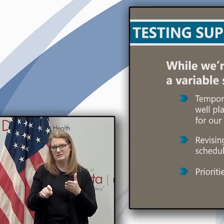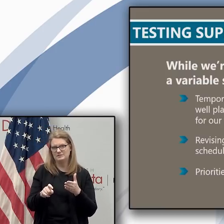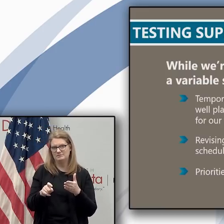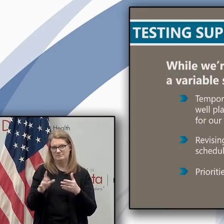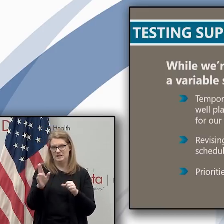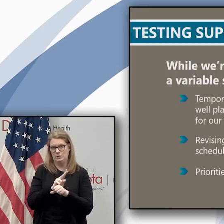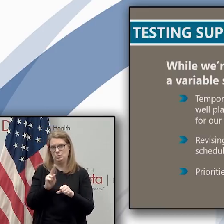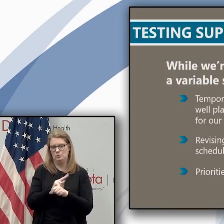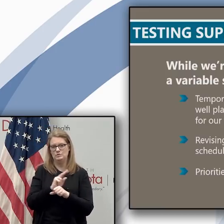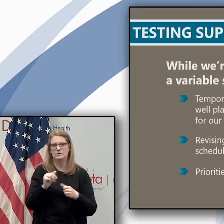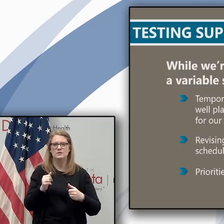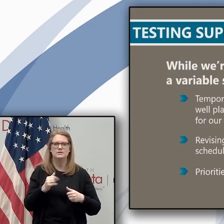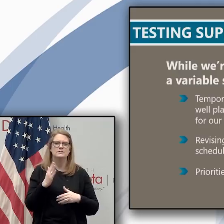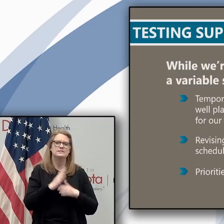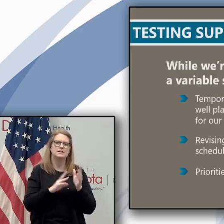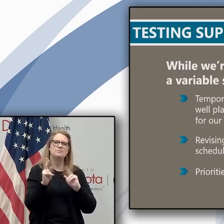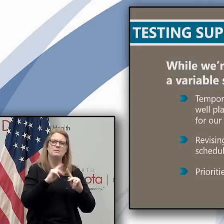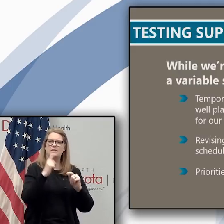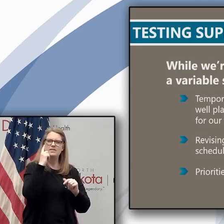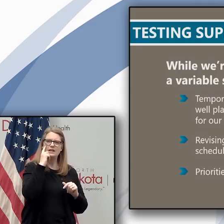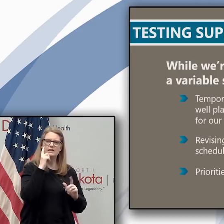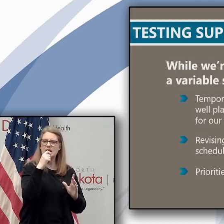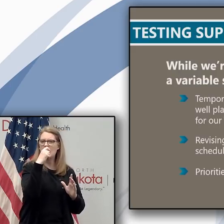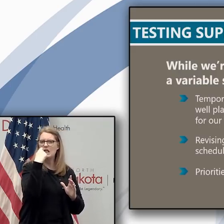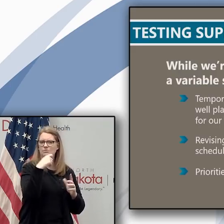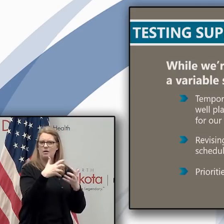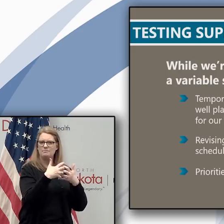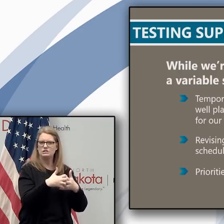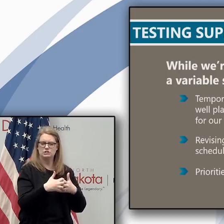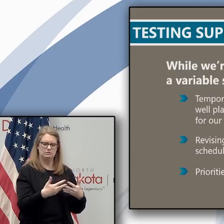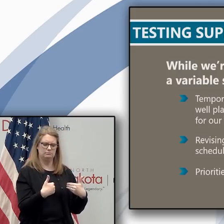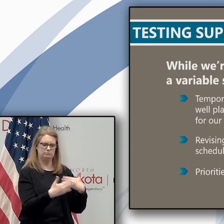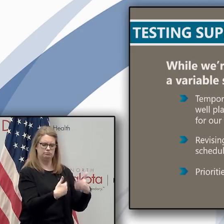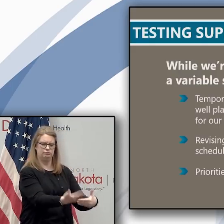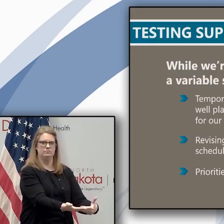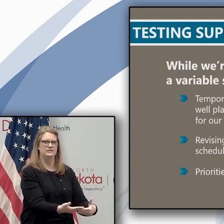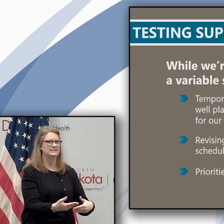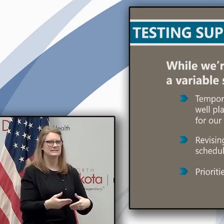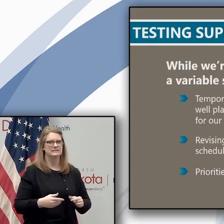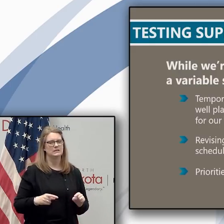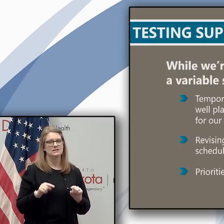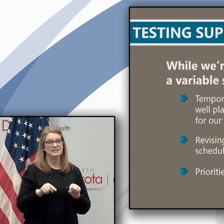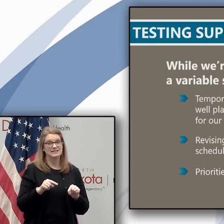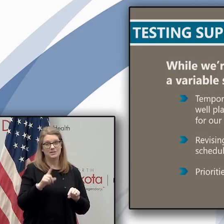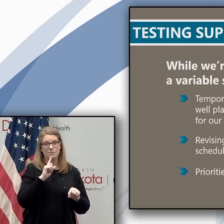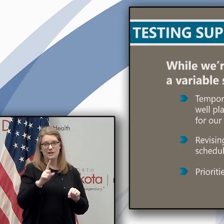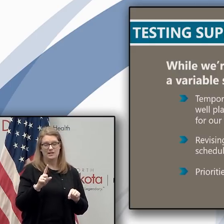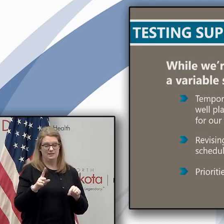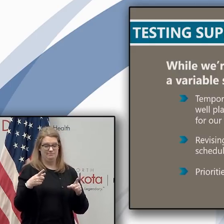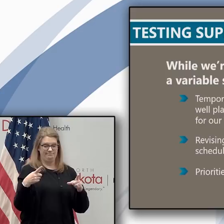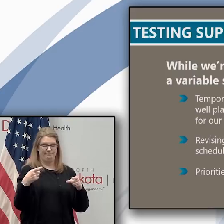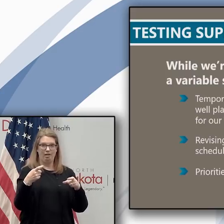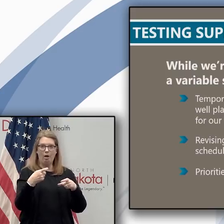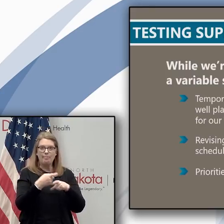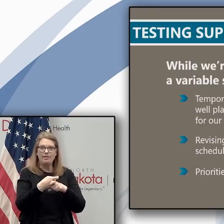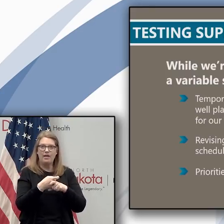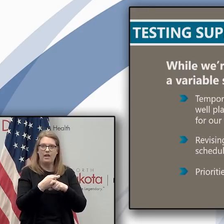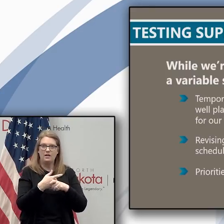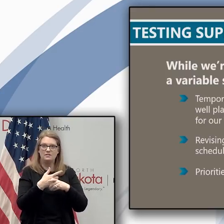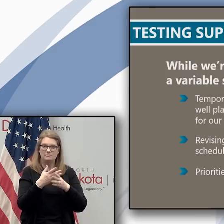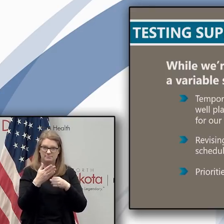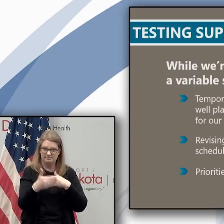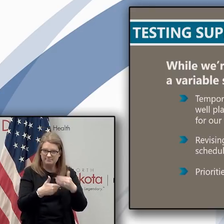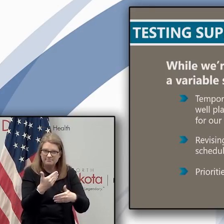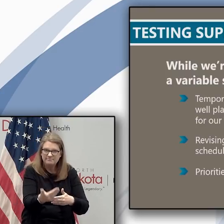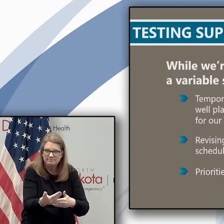test. I know some people think all we need is a swab and a machine and away you go, but this is a super complicated work, and the